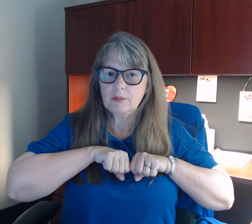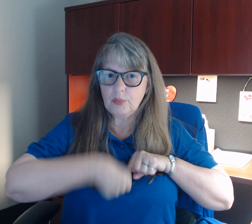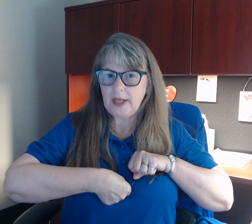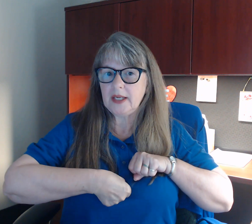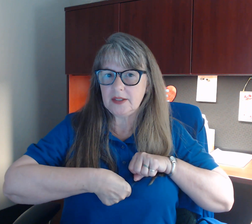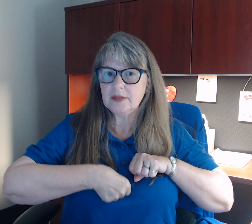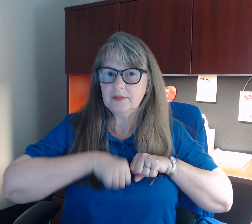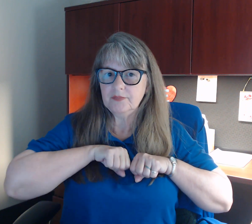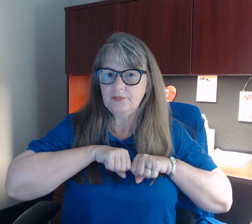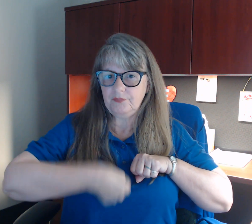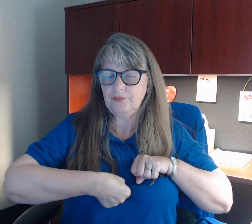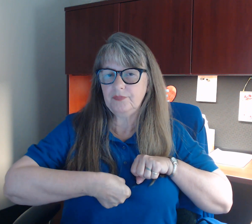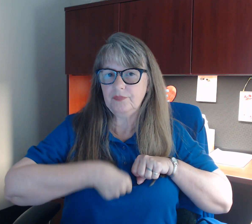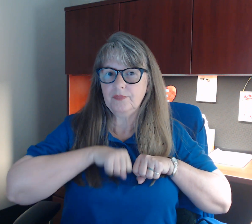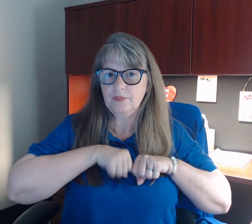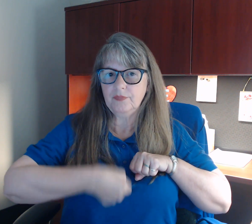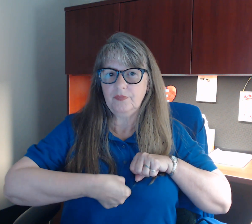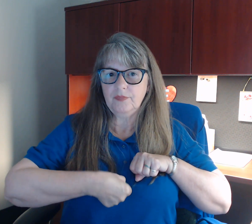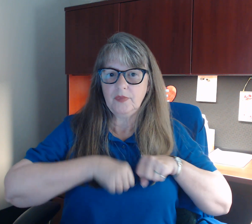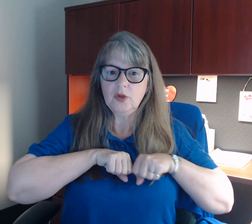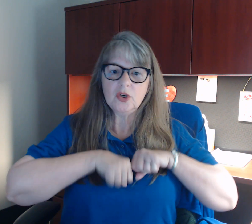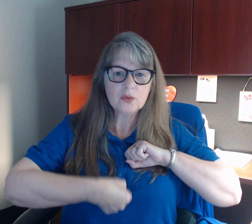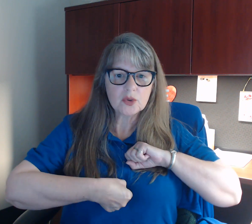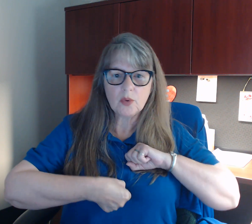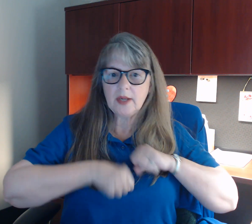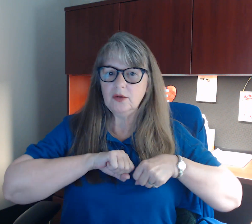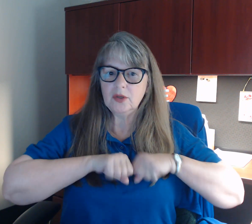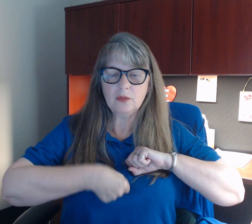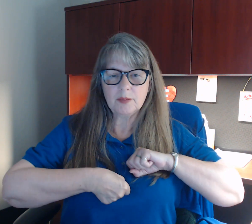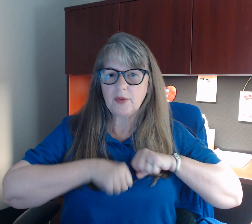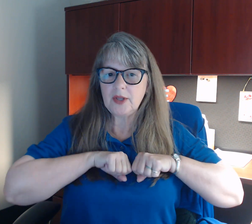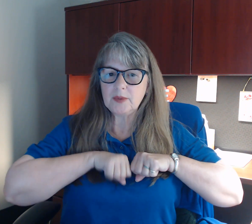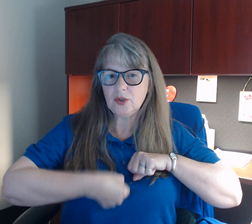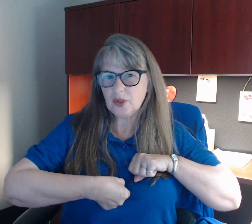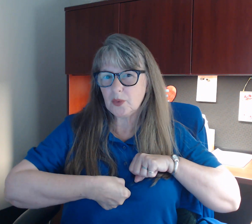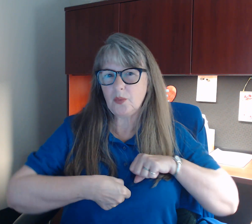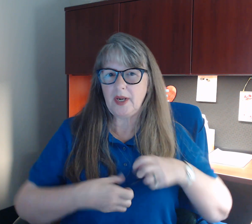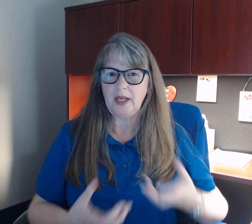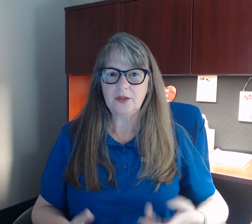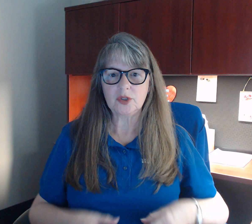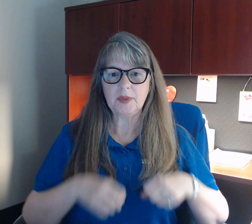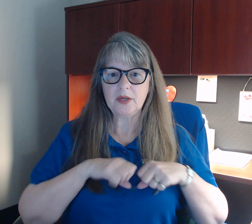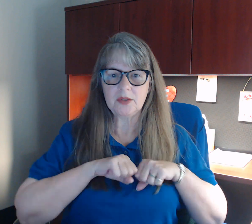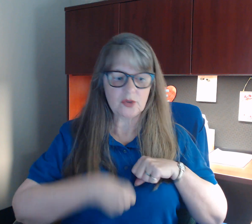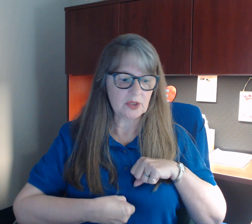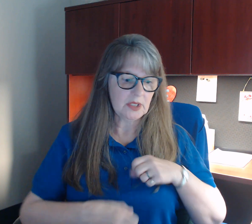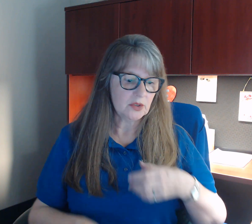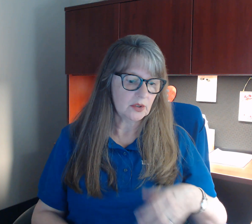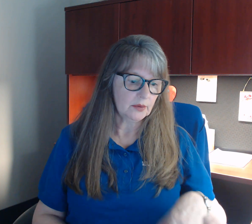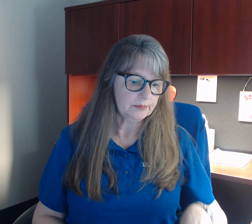break it. You can do it twice. You can do it with both hands, but I usually do it with one hand just because it's just easier.